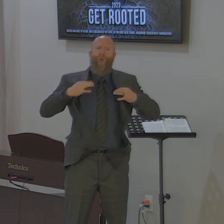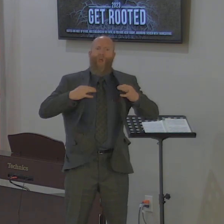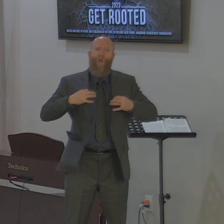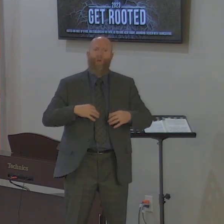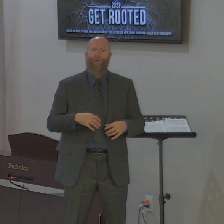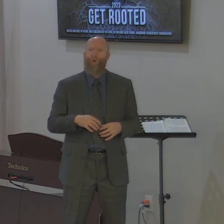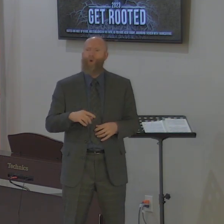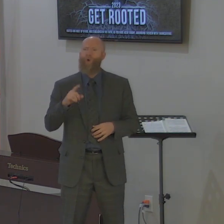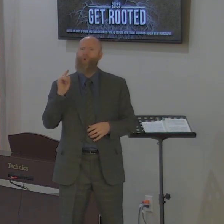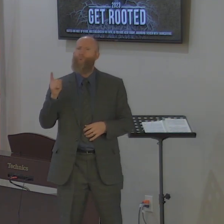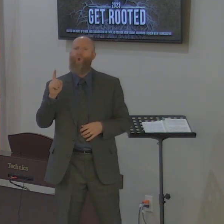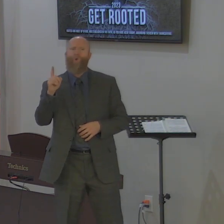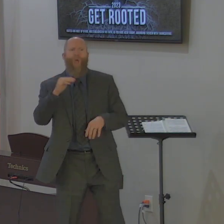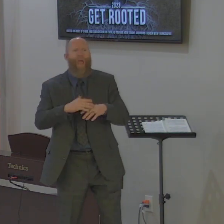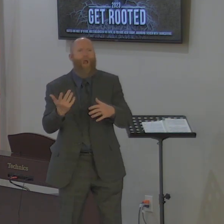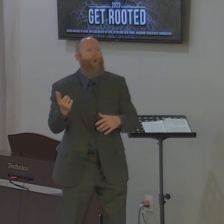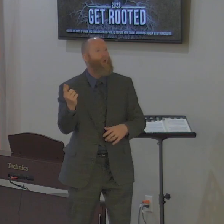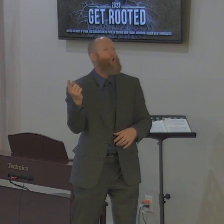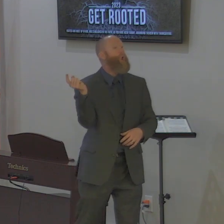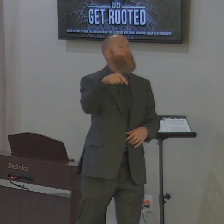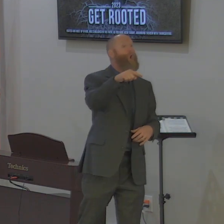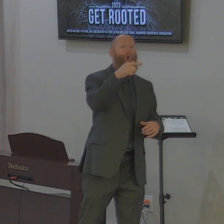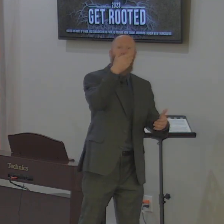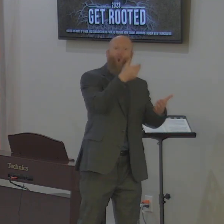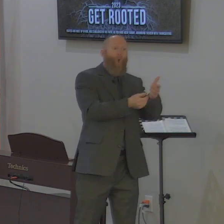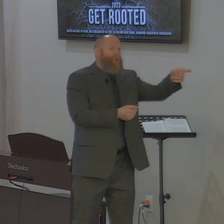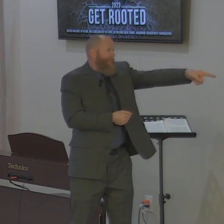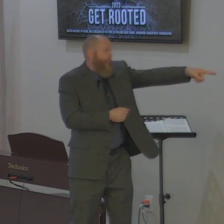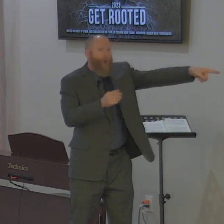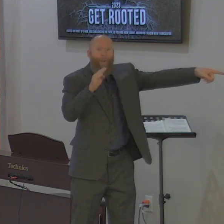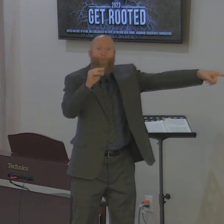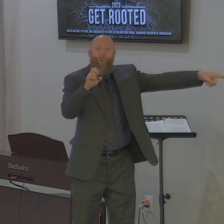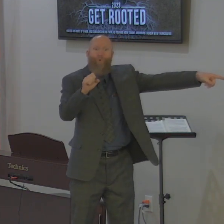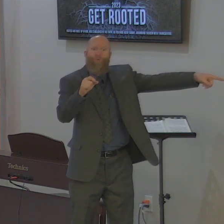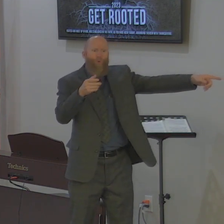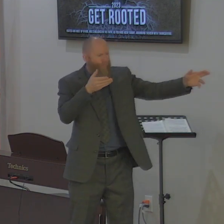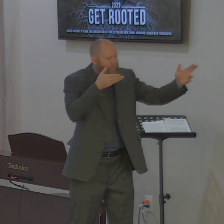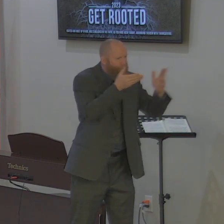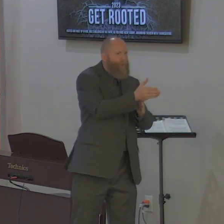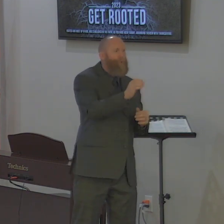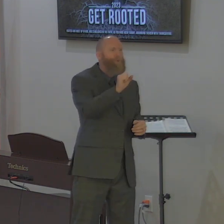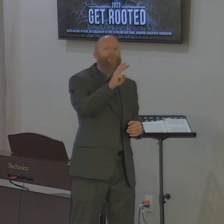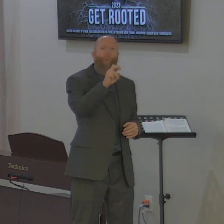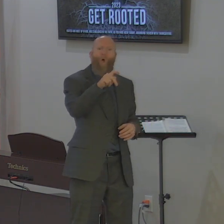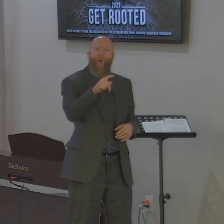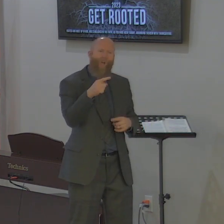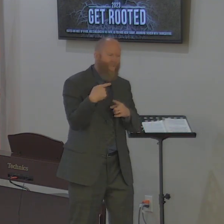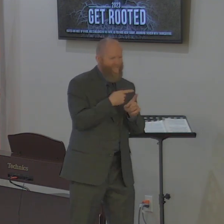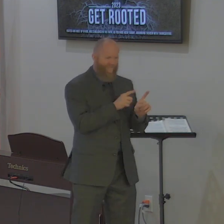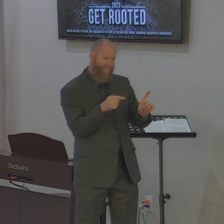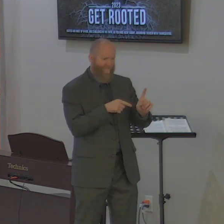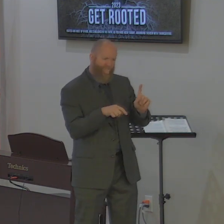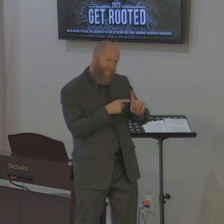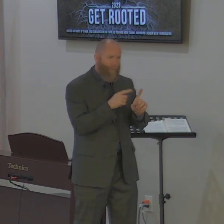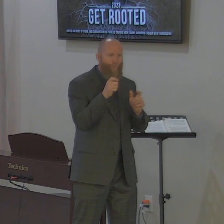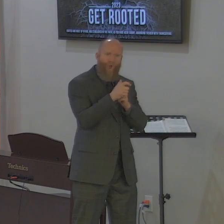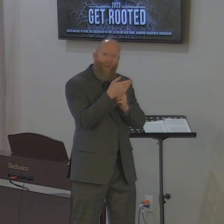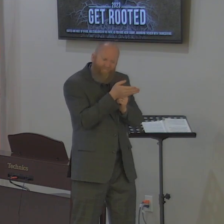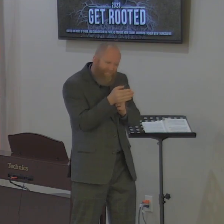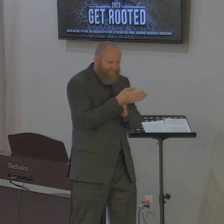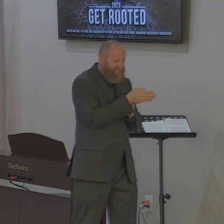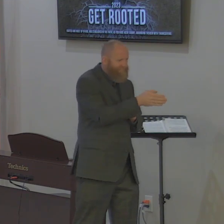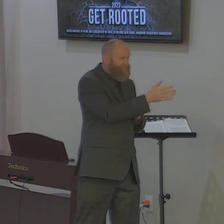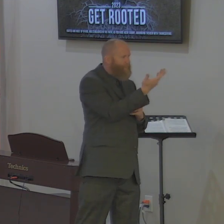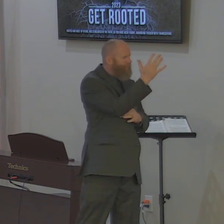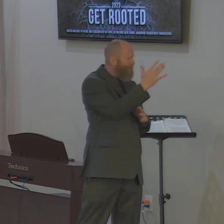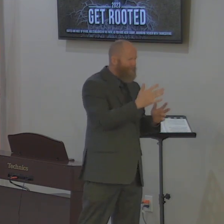across the swamp. So I ran across the waist-deep swamp and zigzagged through the woods. So I ran back and forth, zigzagging through the woods. And nope,